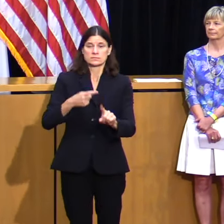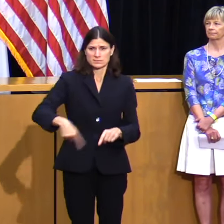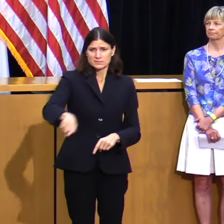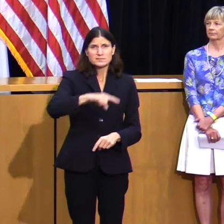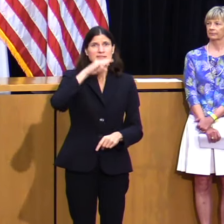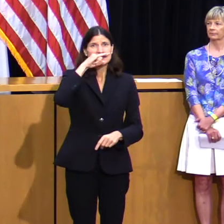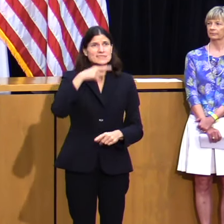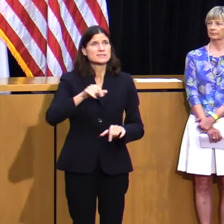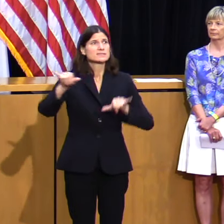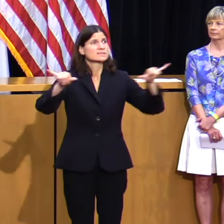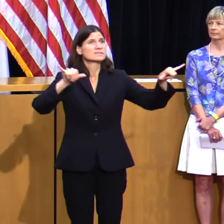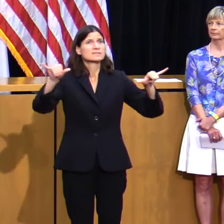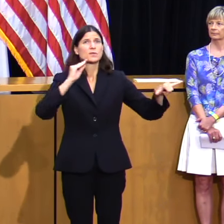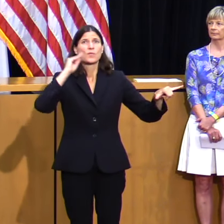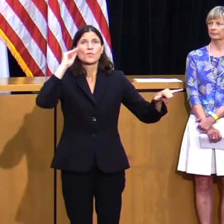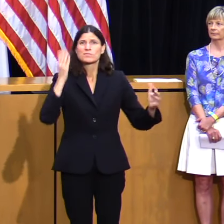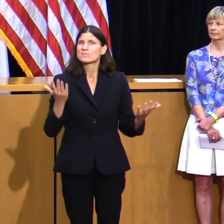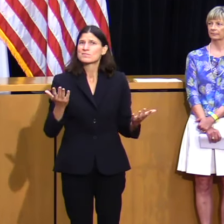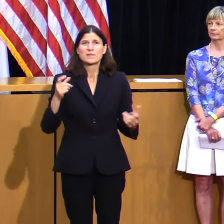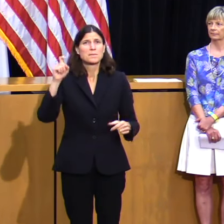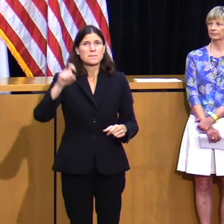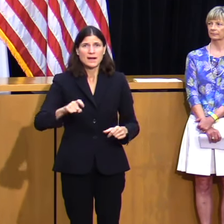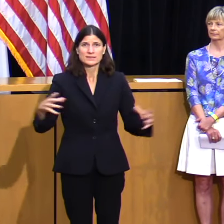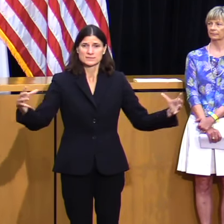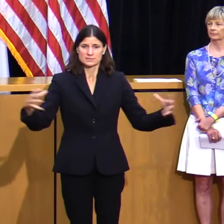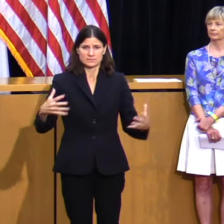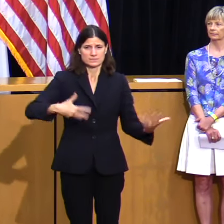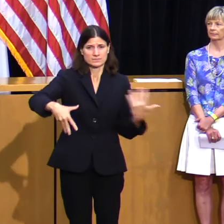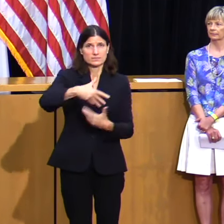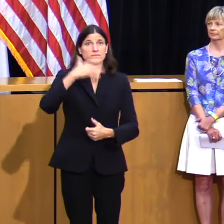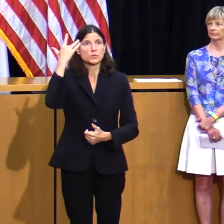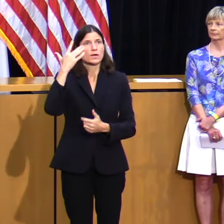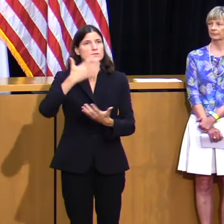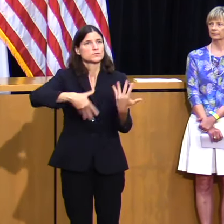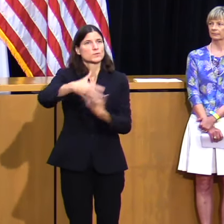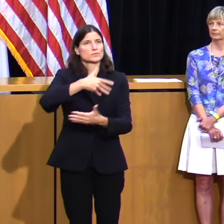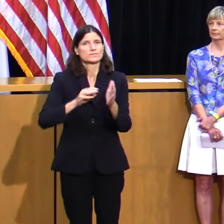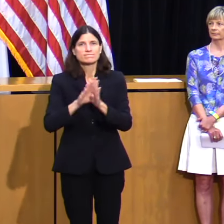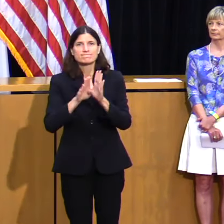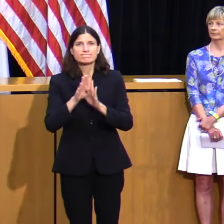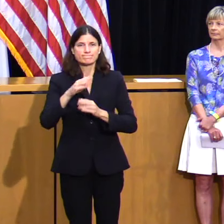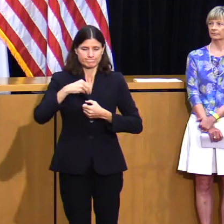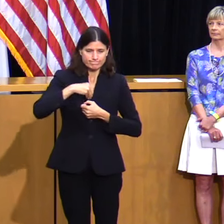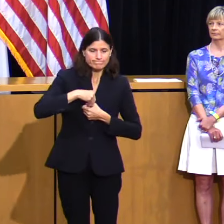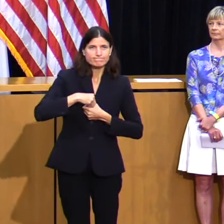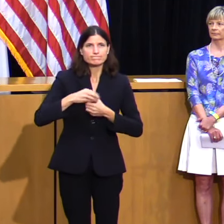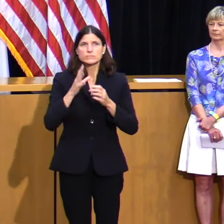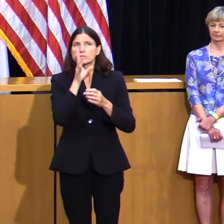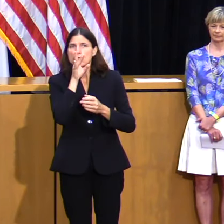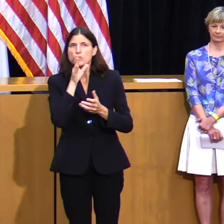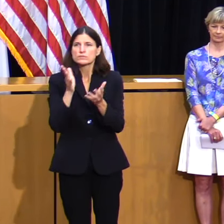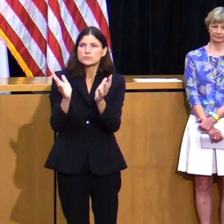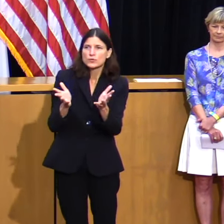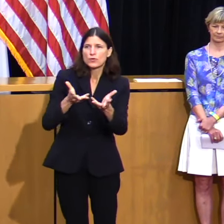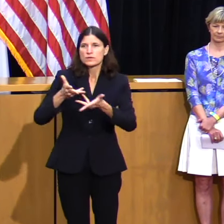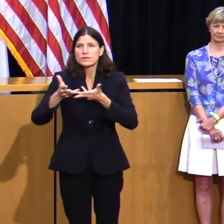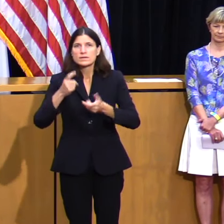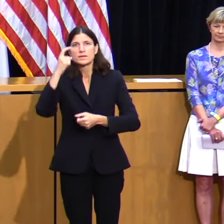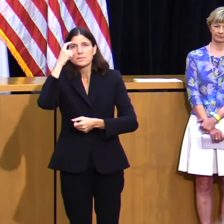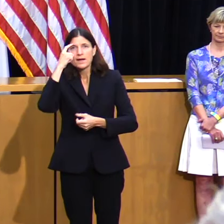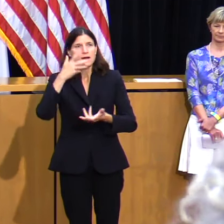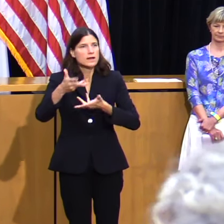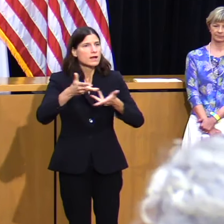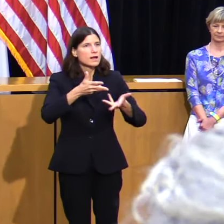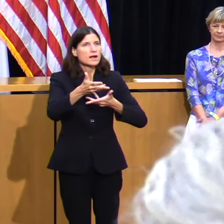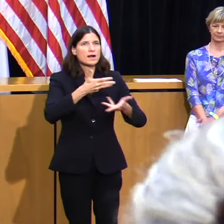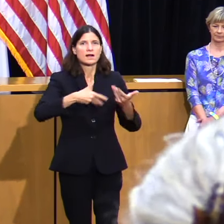It's taken a lot of work and a lot of time and a lot of resources, but school districts across the Commonwealth are following through on